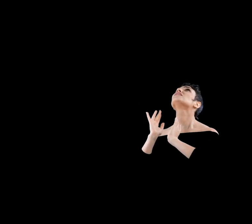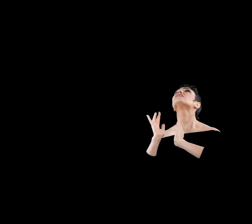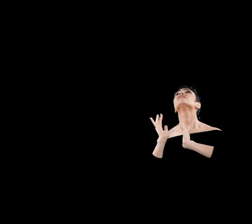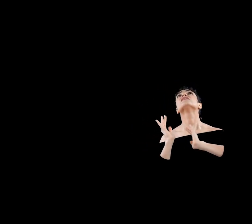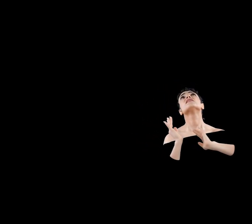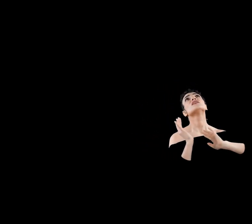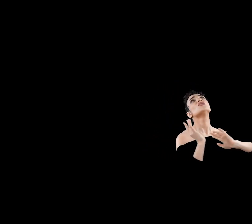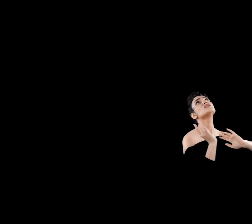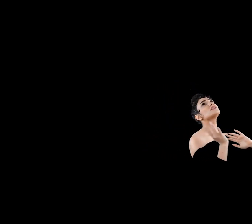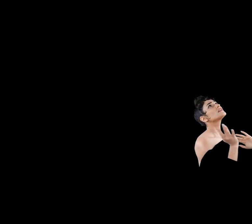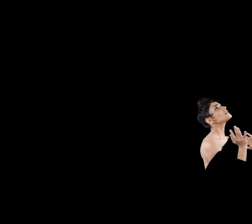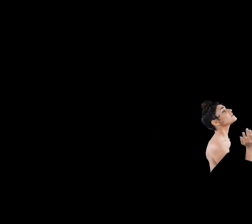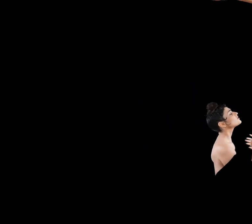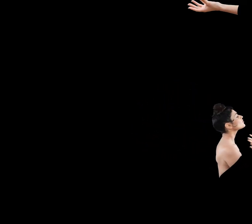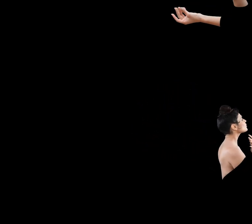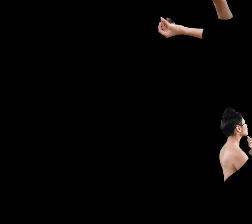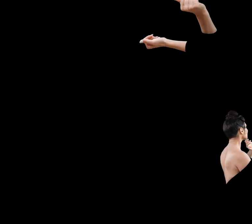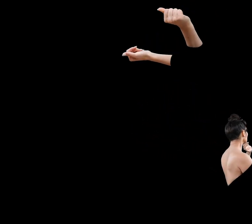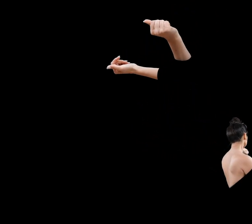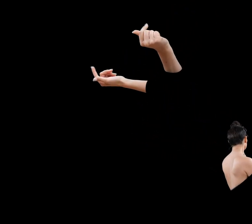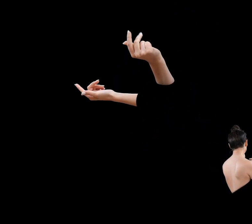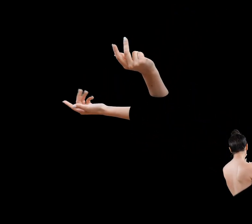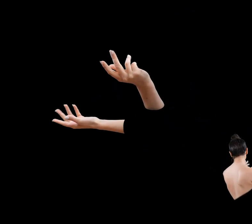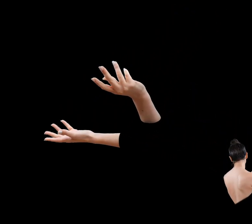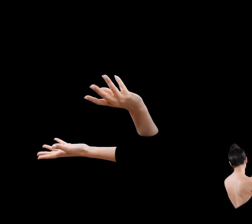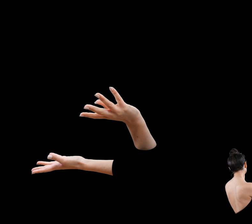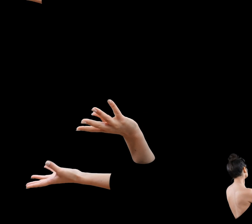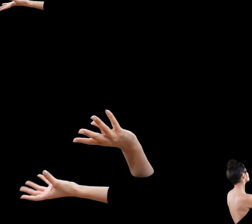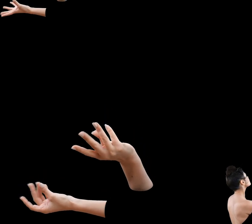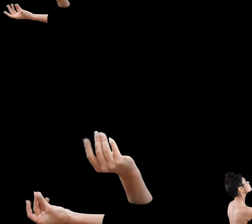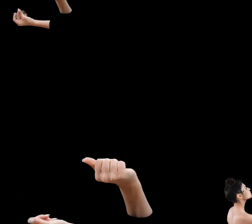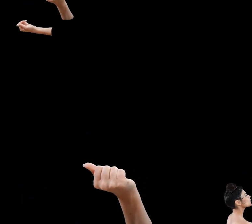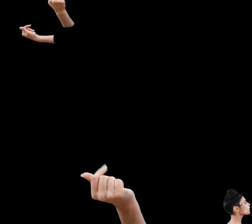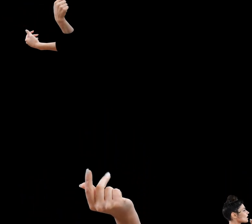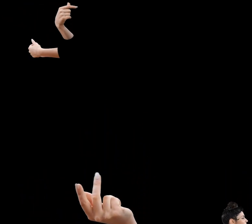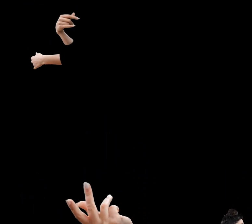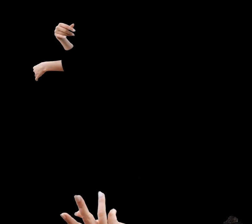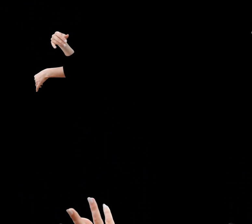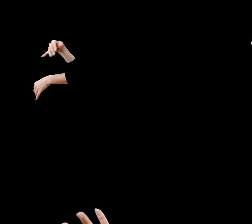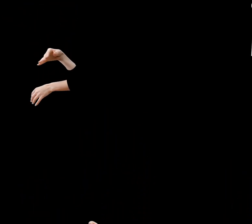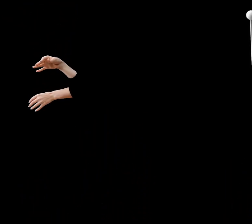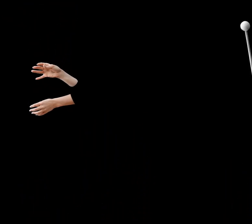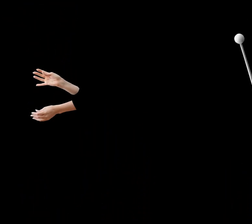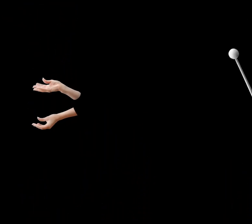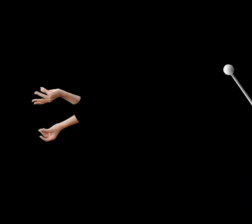You sink into your cloud As she sways and the